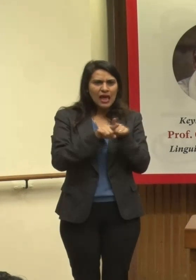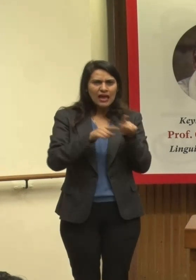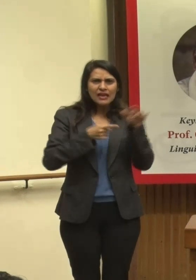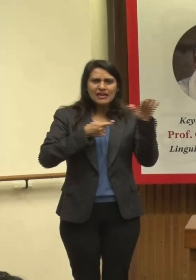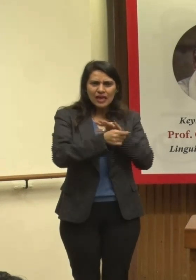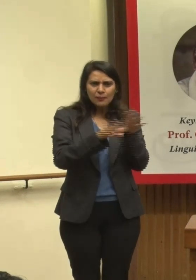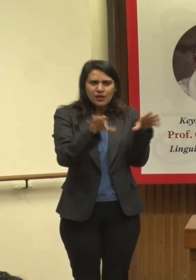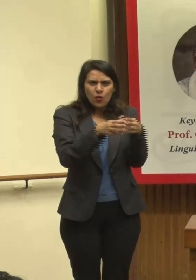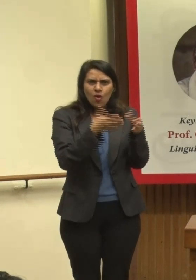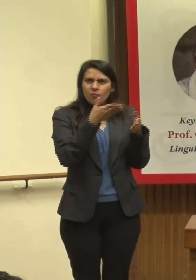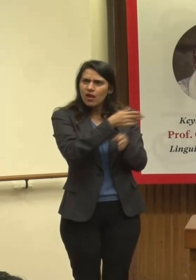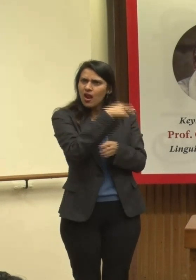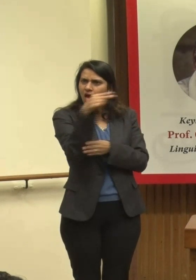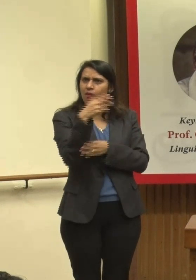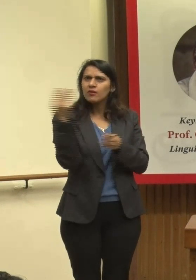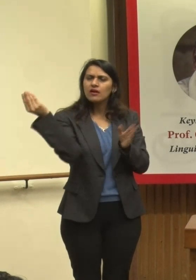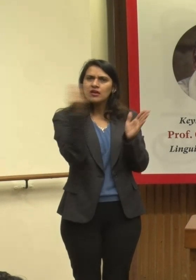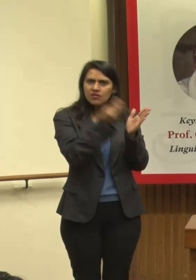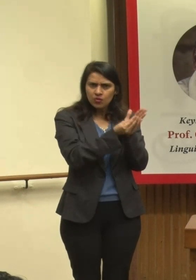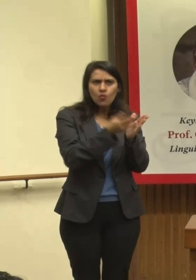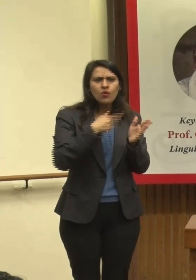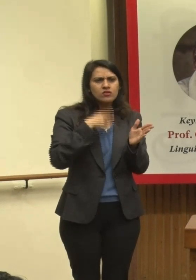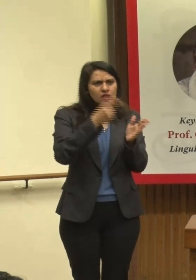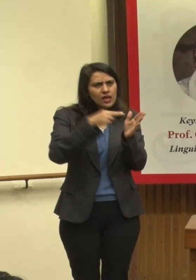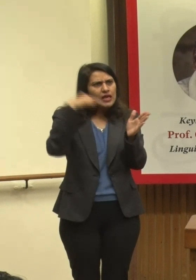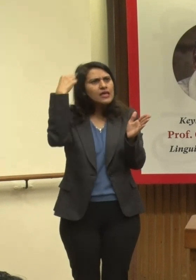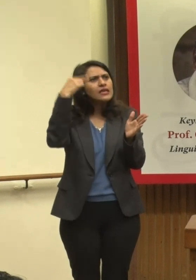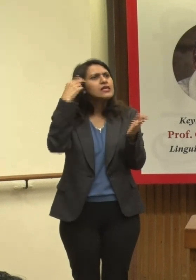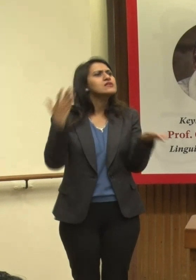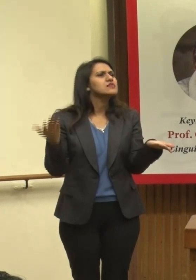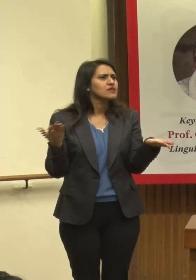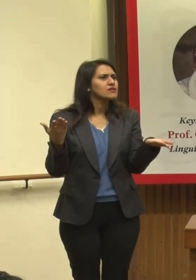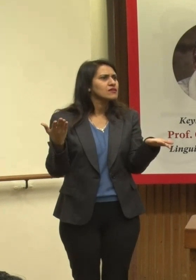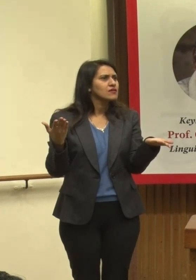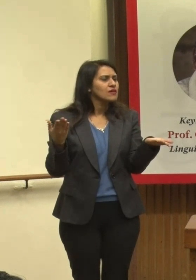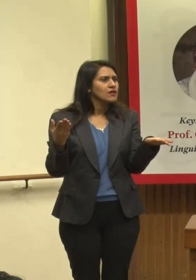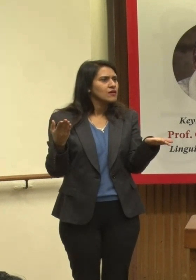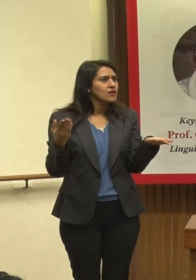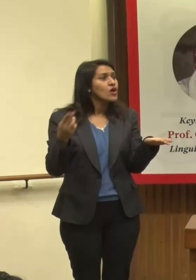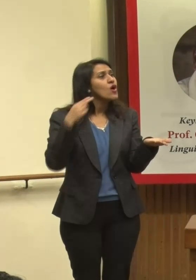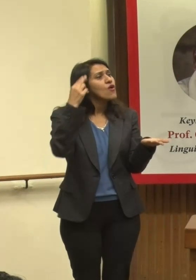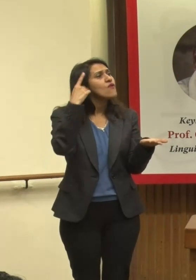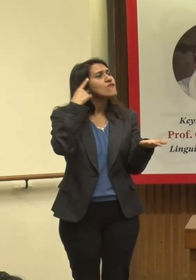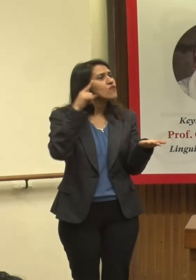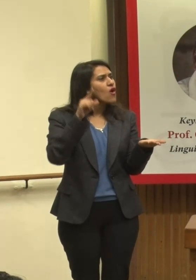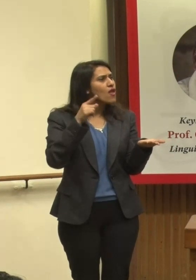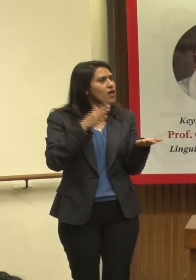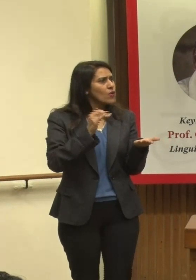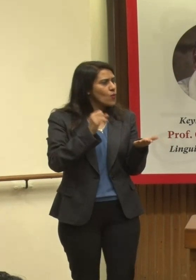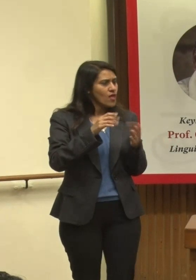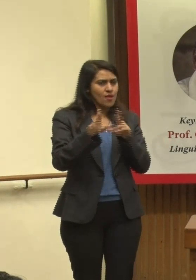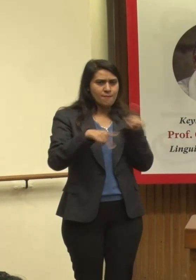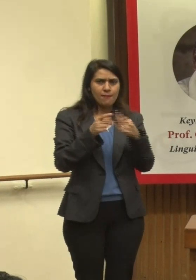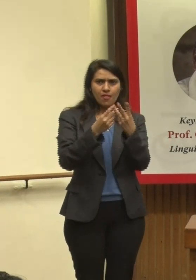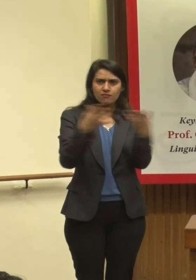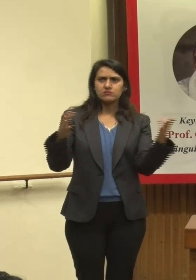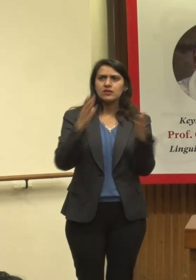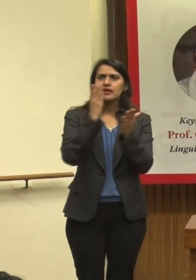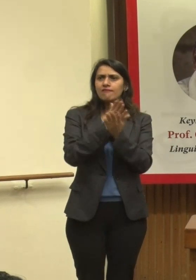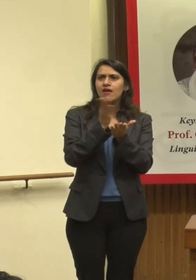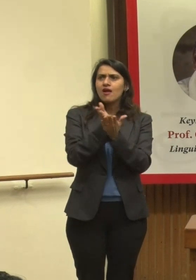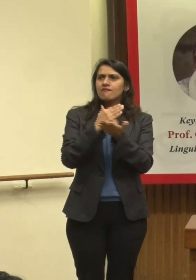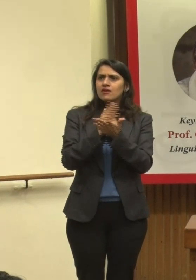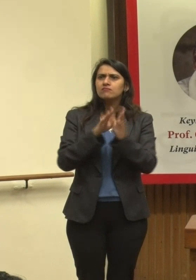criminal tribes, then we can see the reasons for doing that in terms of wanting to disarm the population. But